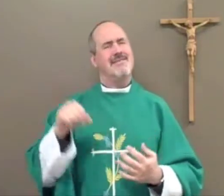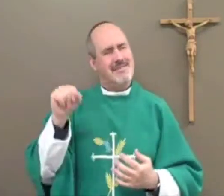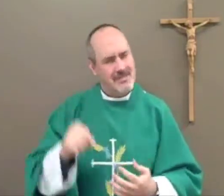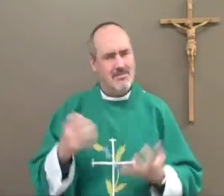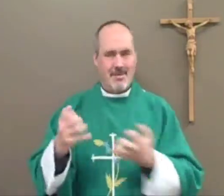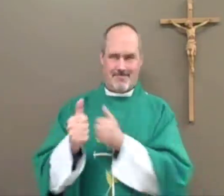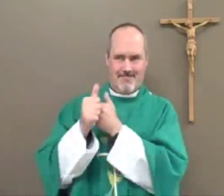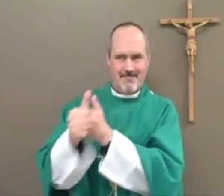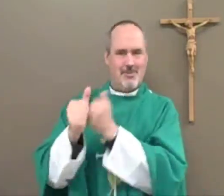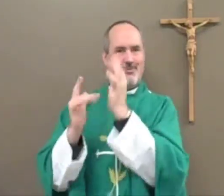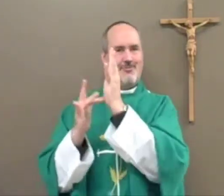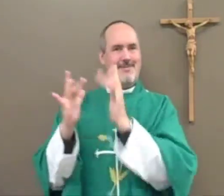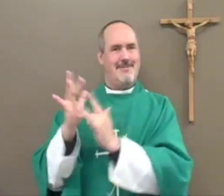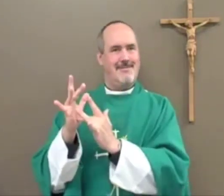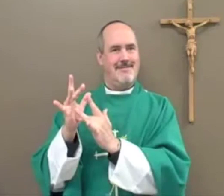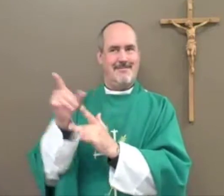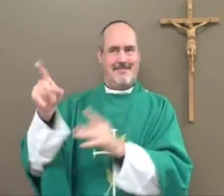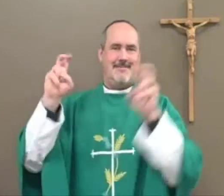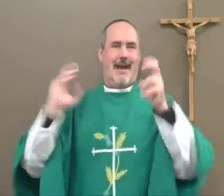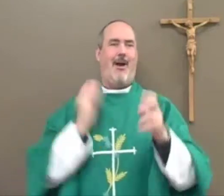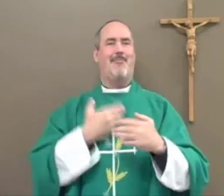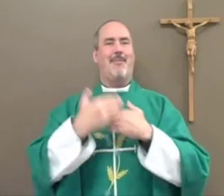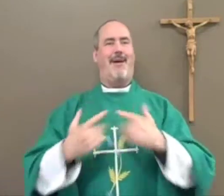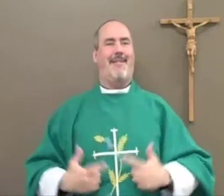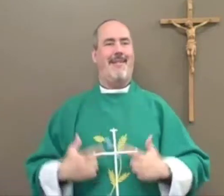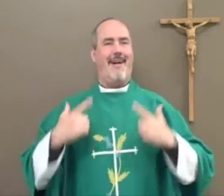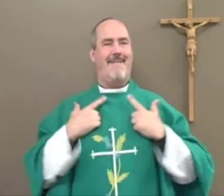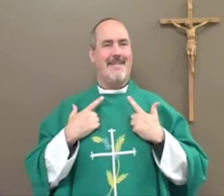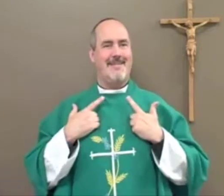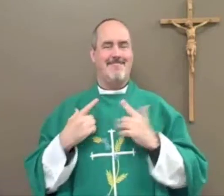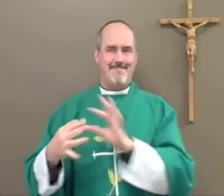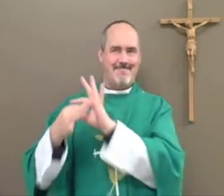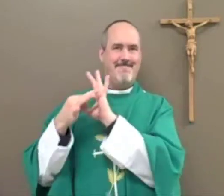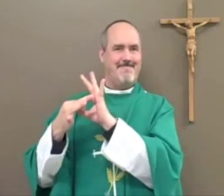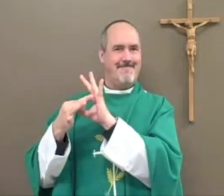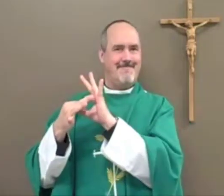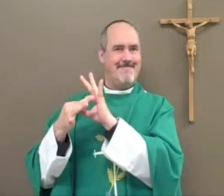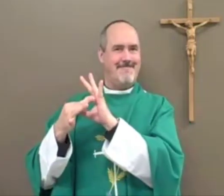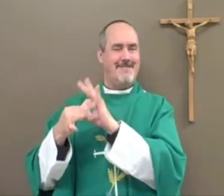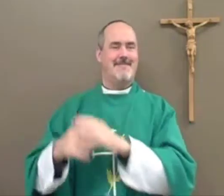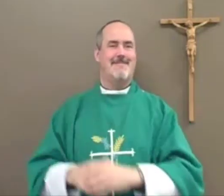one of us to say yes, that we need to follow Jesus, and that He is our bread of life.